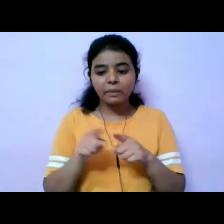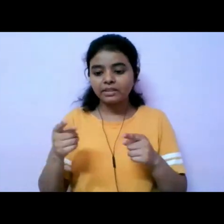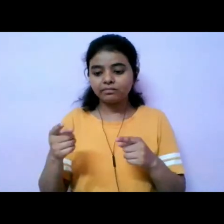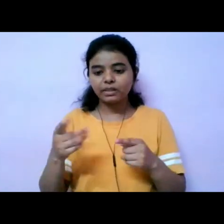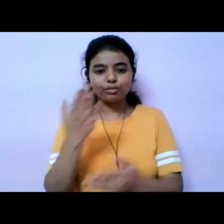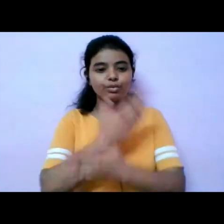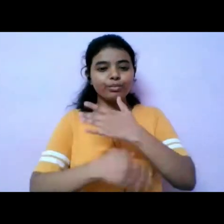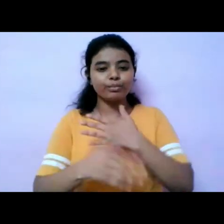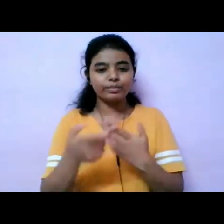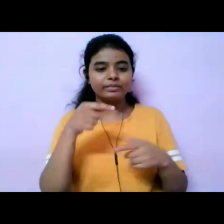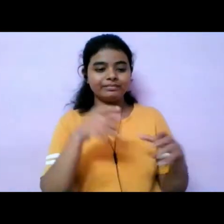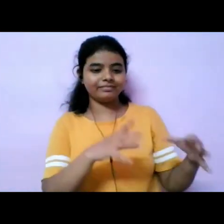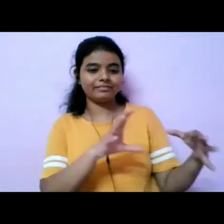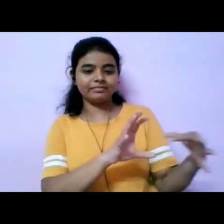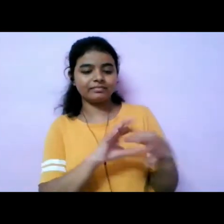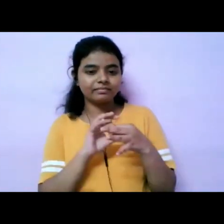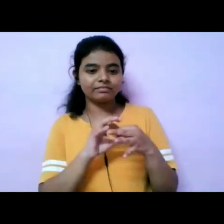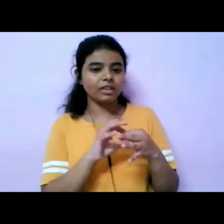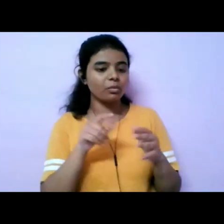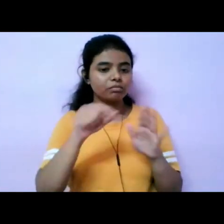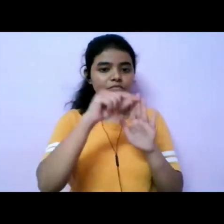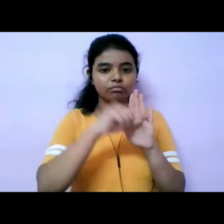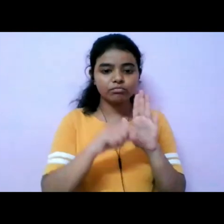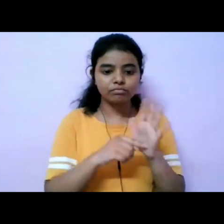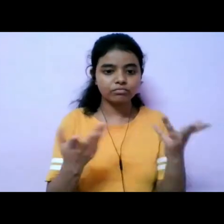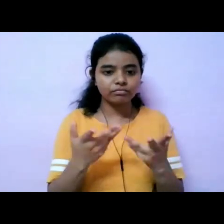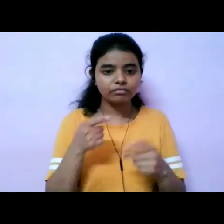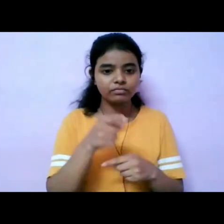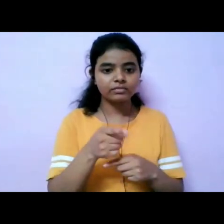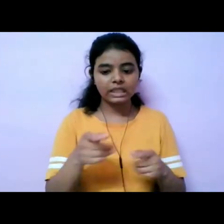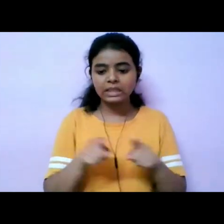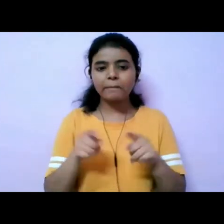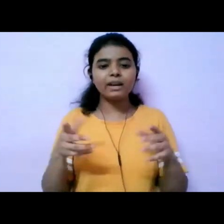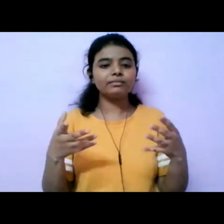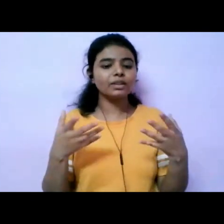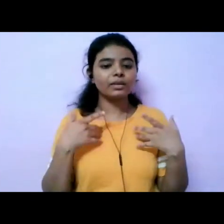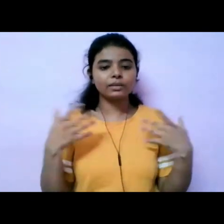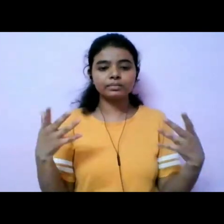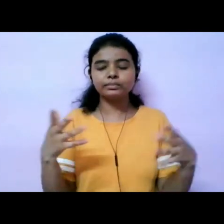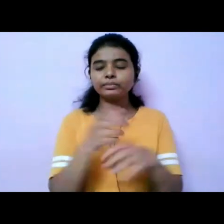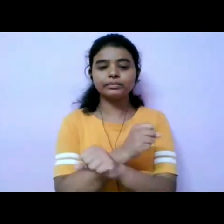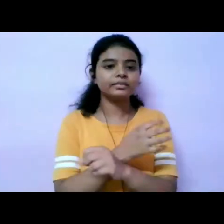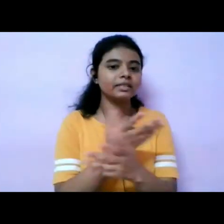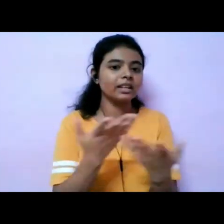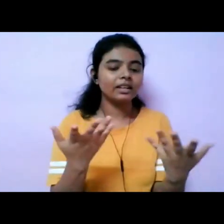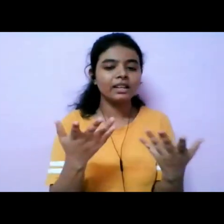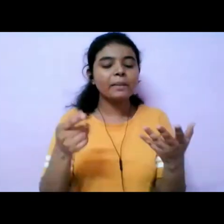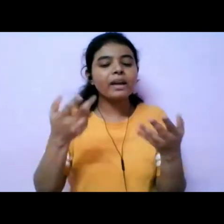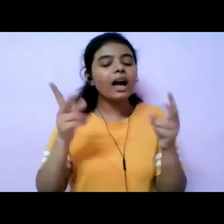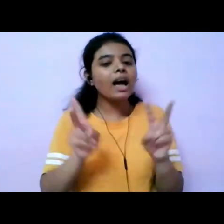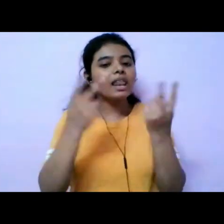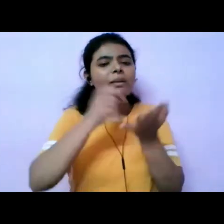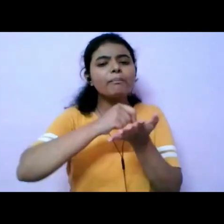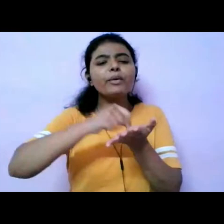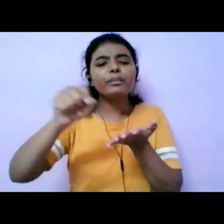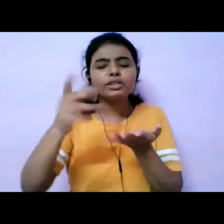principle, an ars poetica, that getting lost is a strange permission.